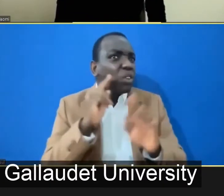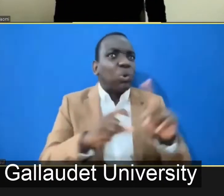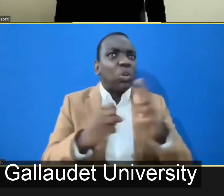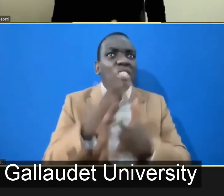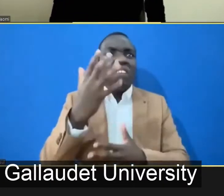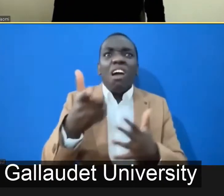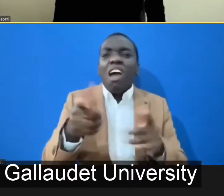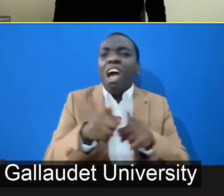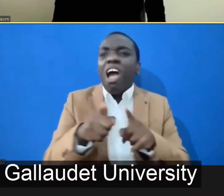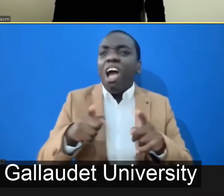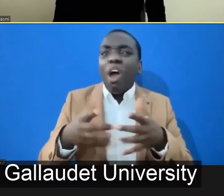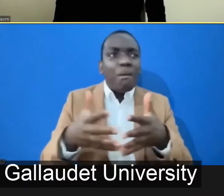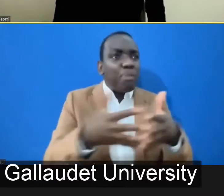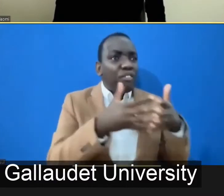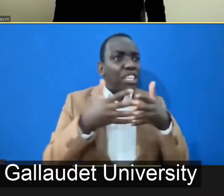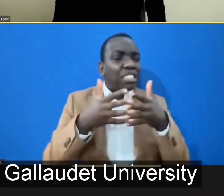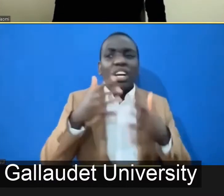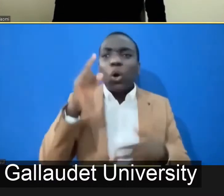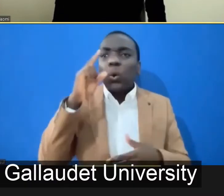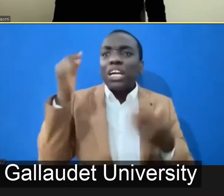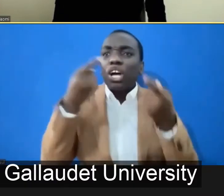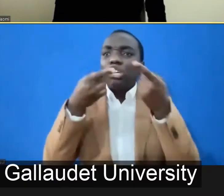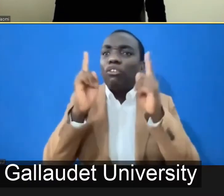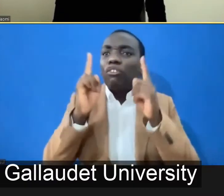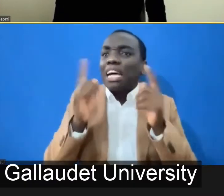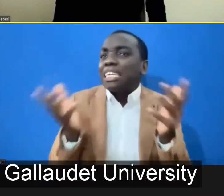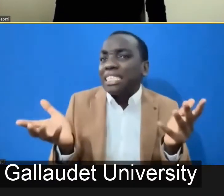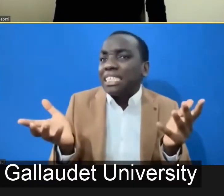For example,